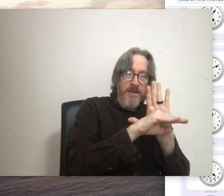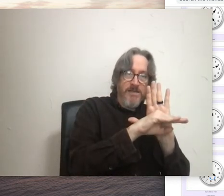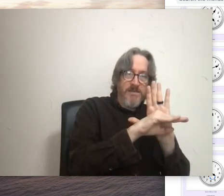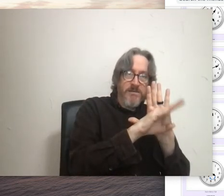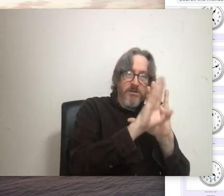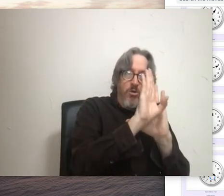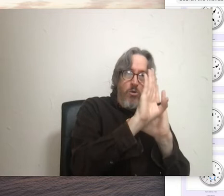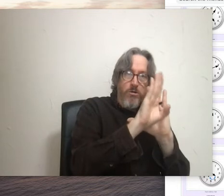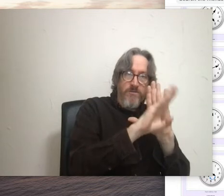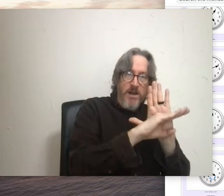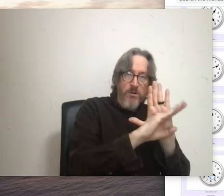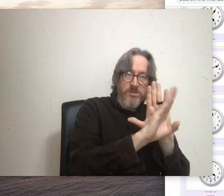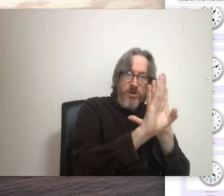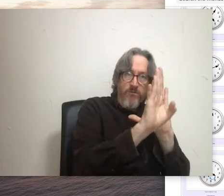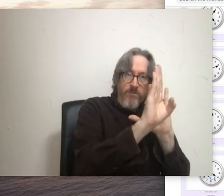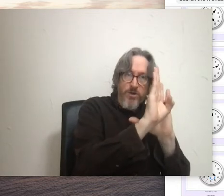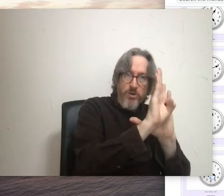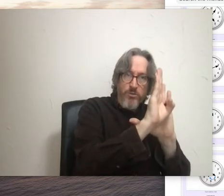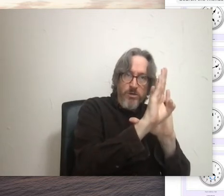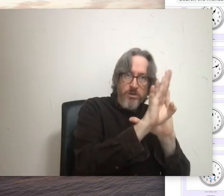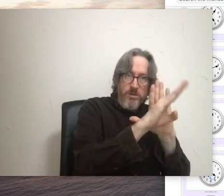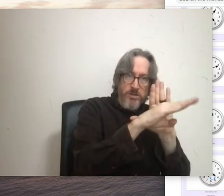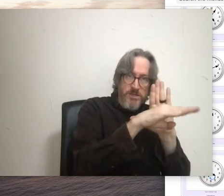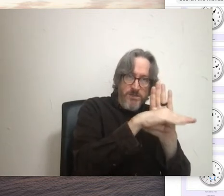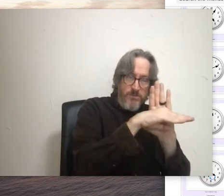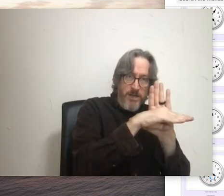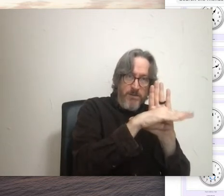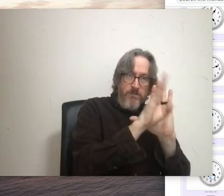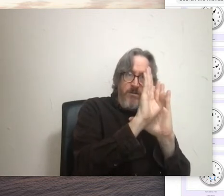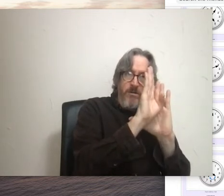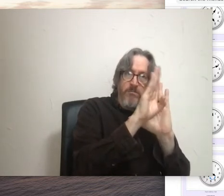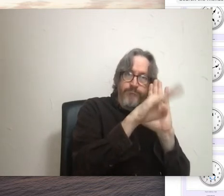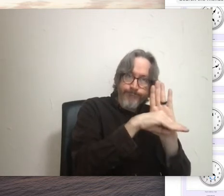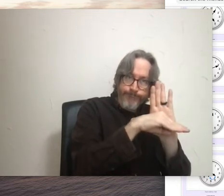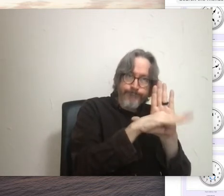15 minutes, quarter of an hour. So we go from noon to 3.